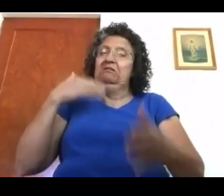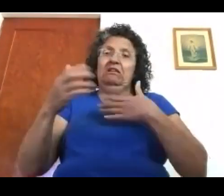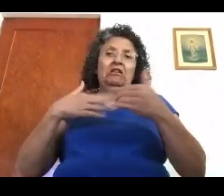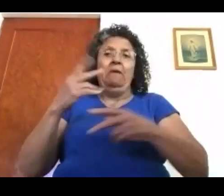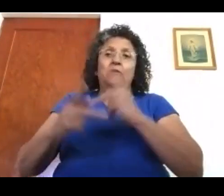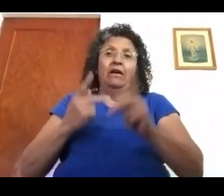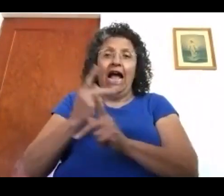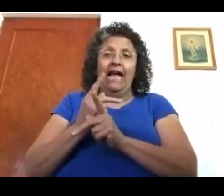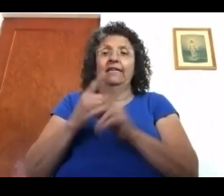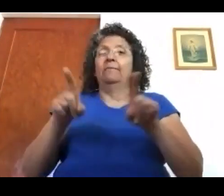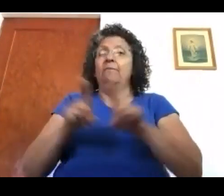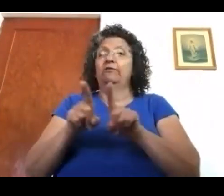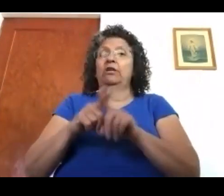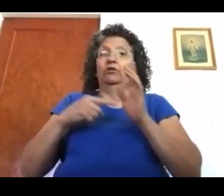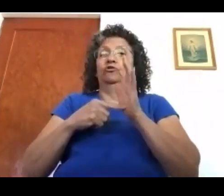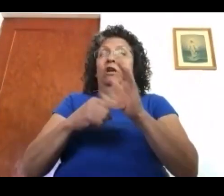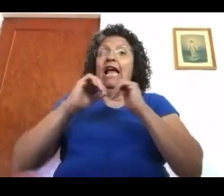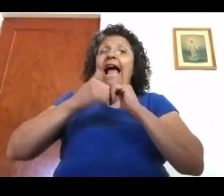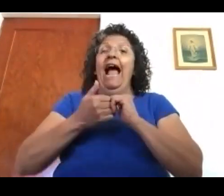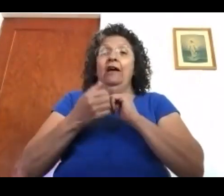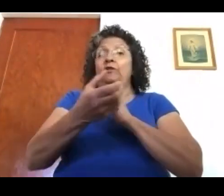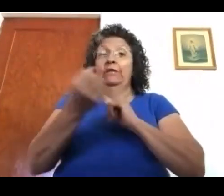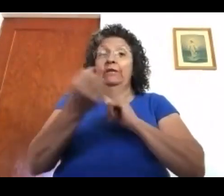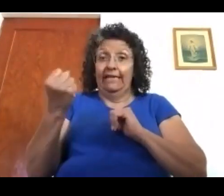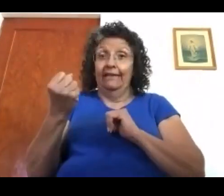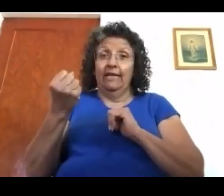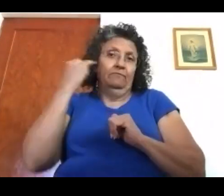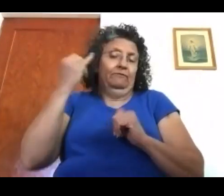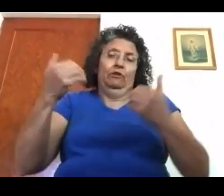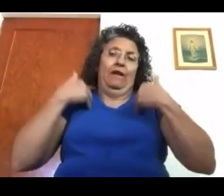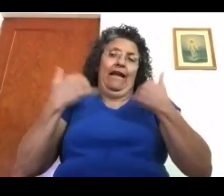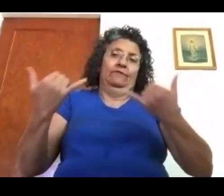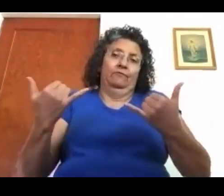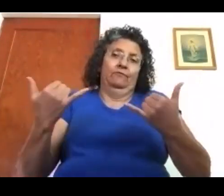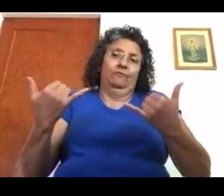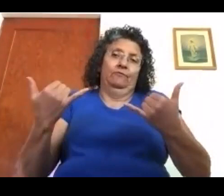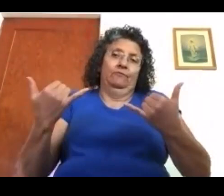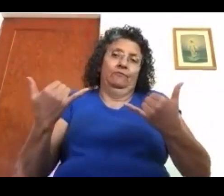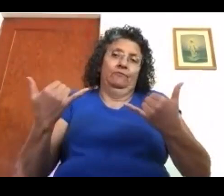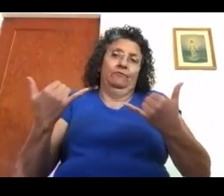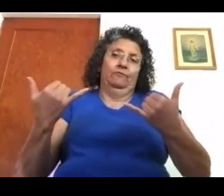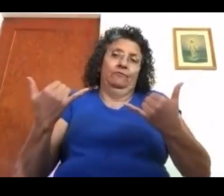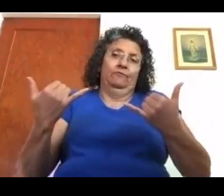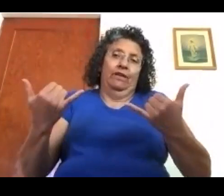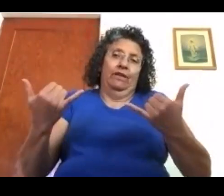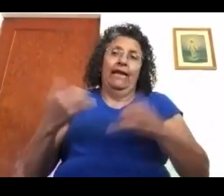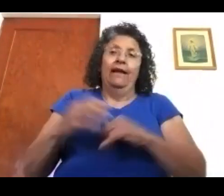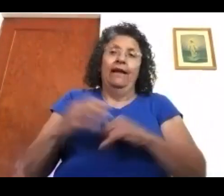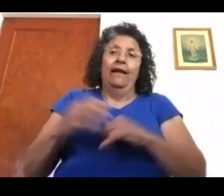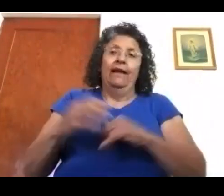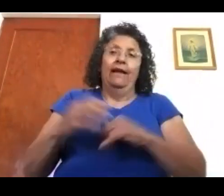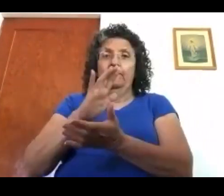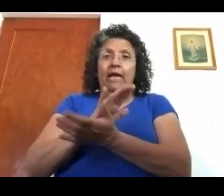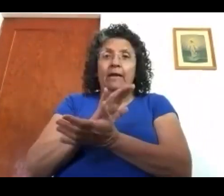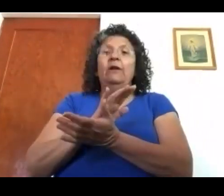way you can get seeds if you don't have any handy right now, and show you a paper with some activities, and then I'm going to show